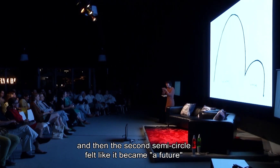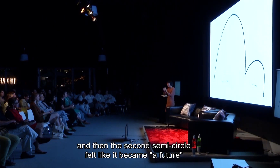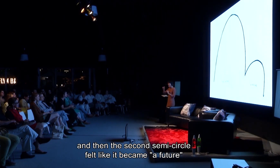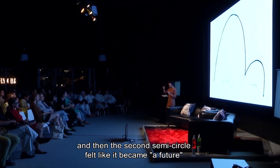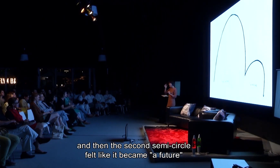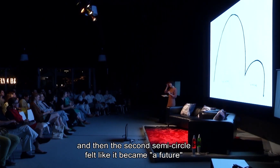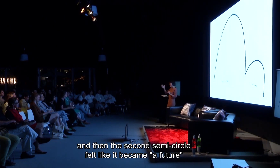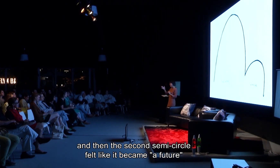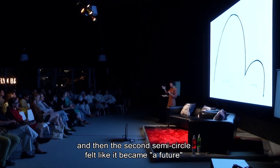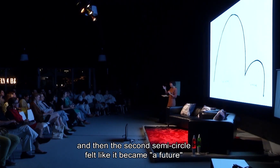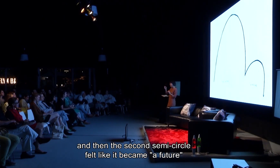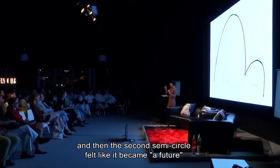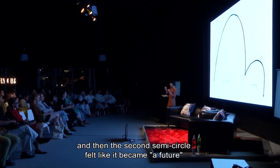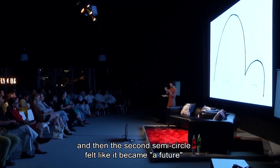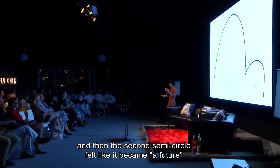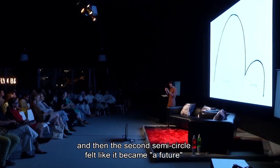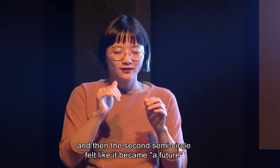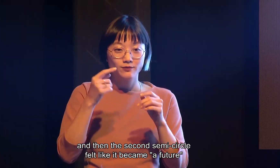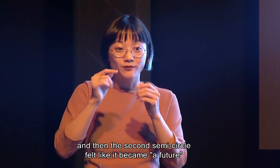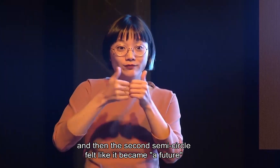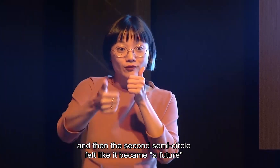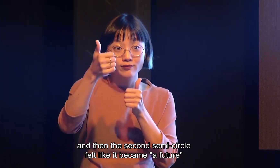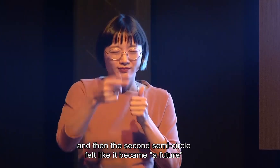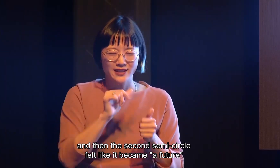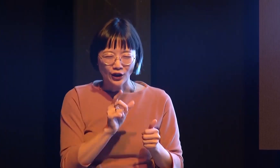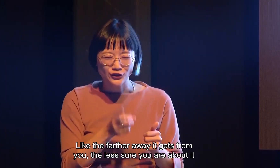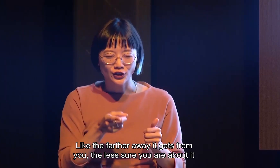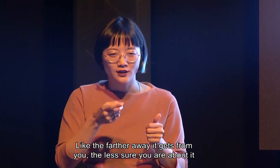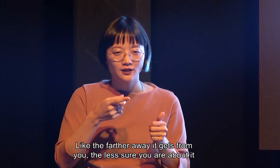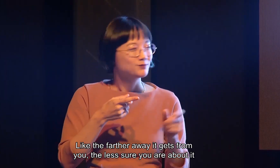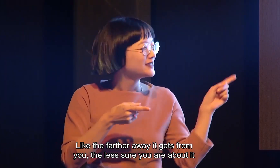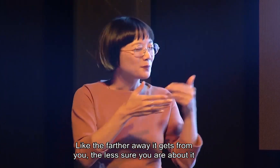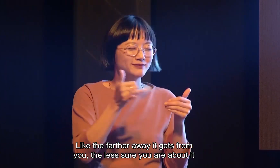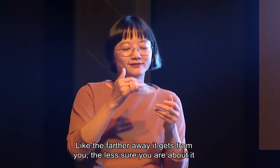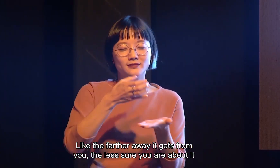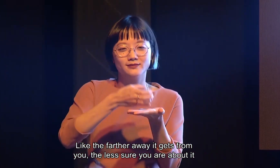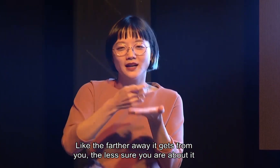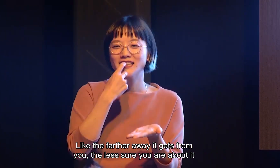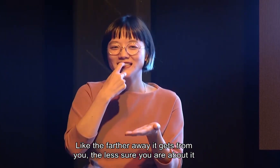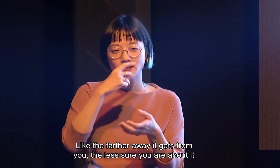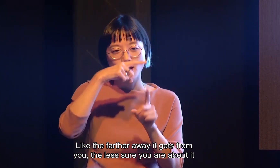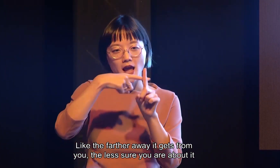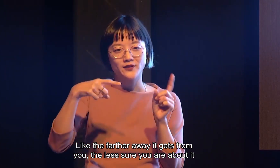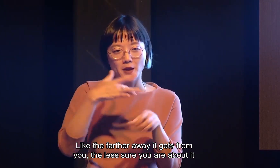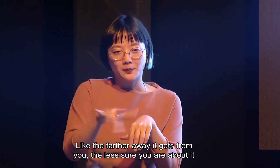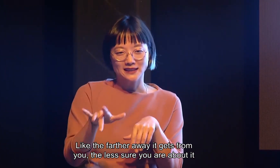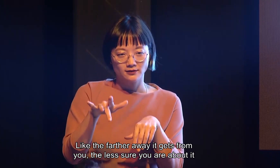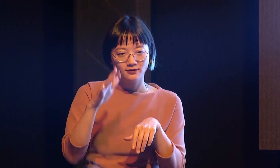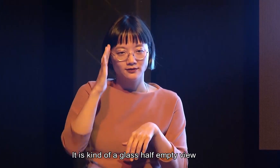second semicircle felt like it became a future. Like the farther away it gets from you, the less sure you are about it. It's kind of